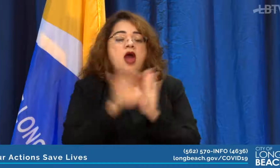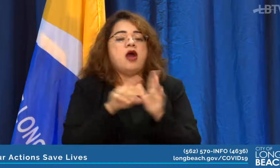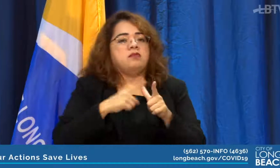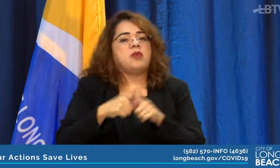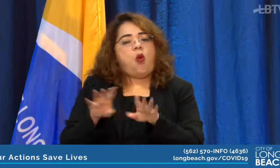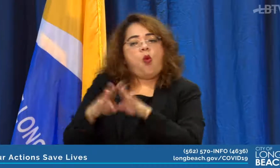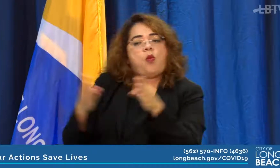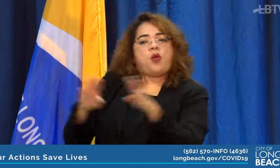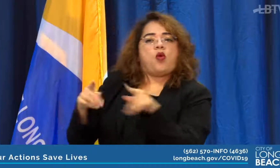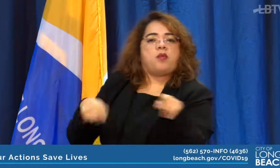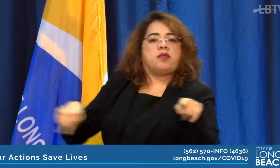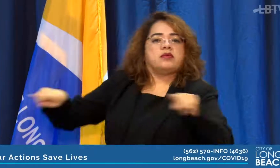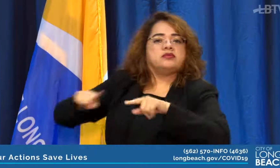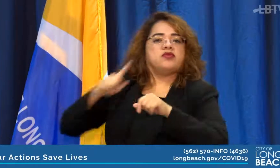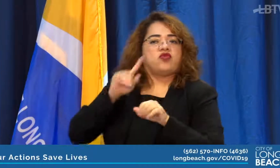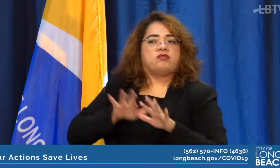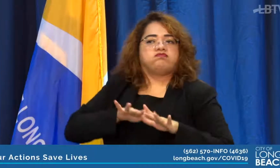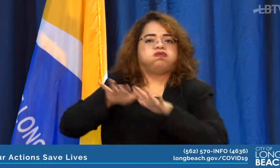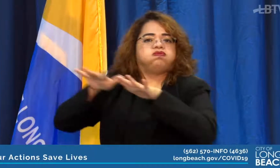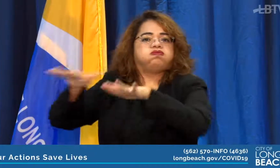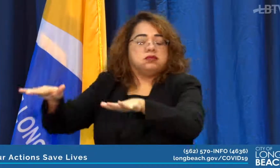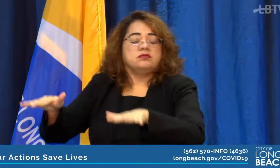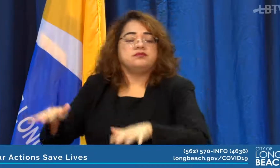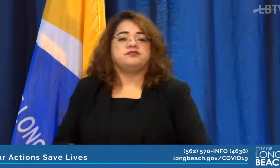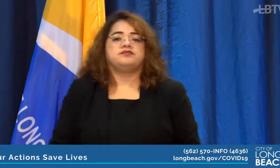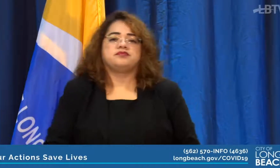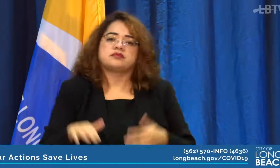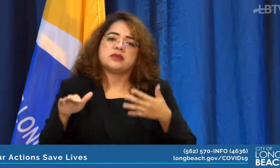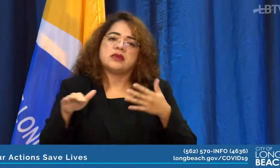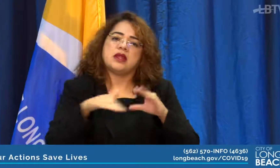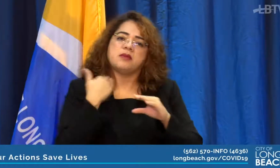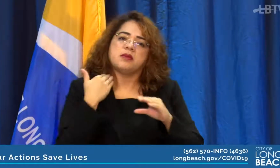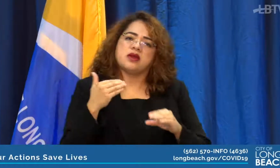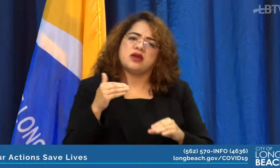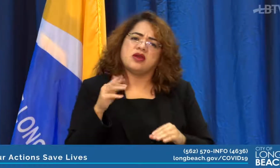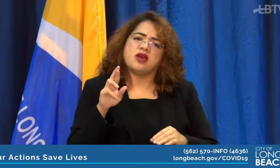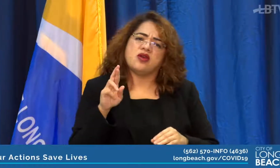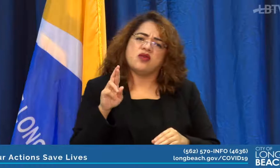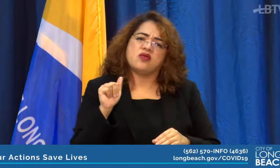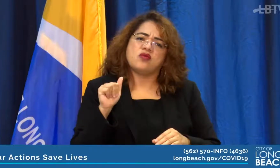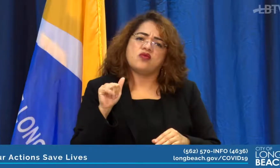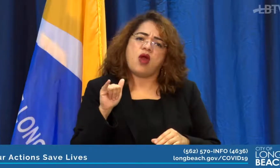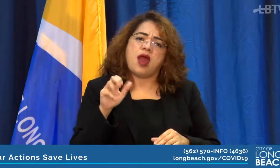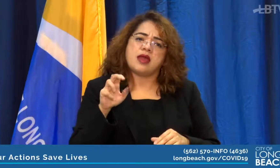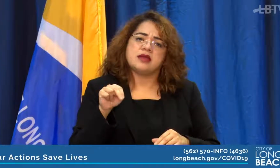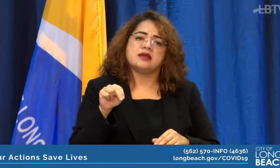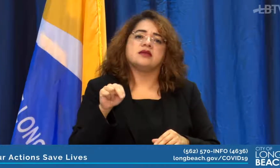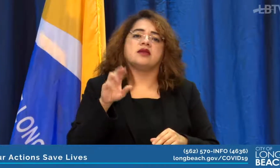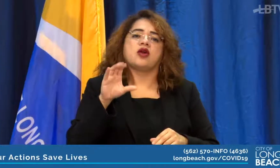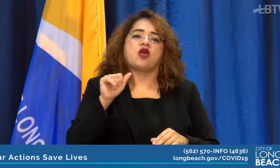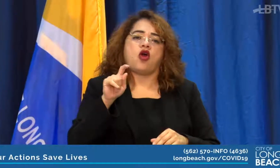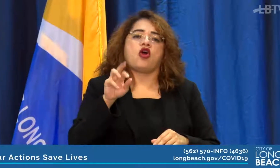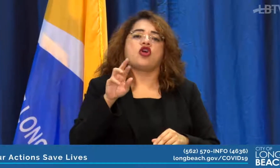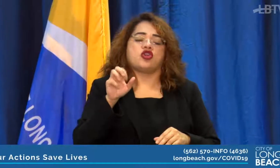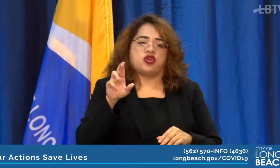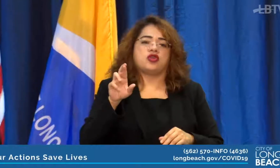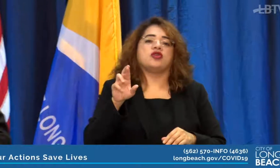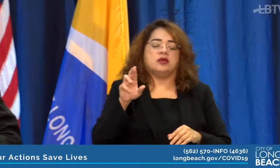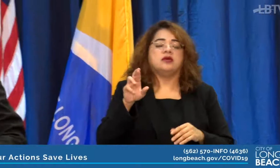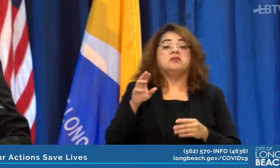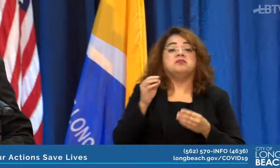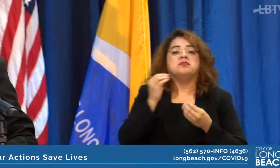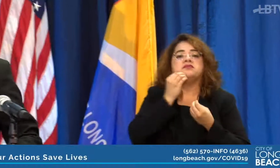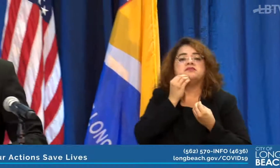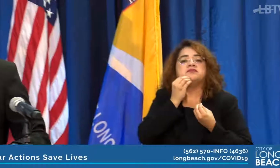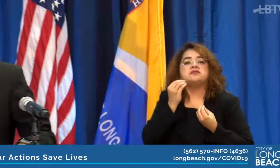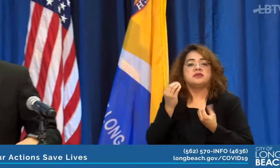Okay, and we have one more question. This came over email from Ryan Carter with the SoCal News Group. This is for the mayor. With Thanksgiving upon us, what are you